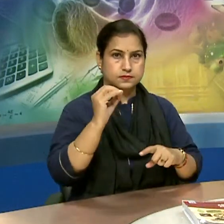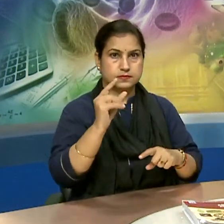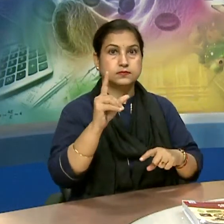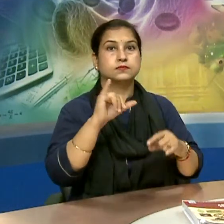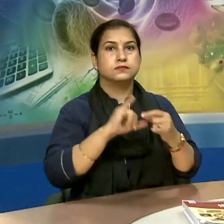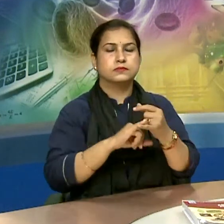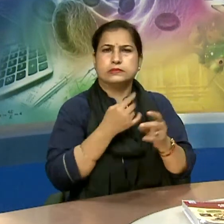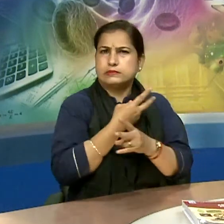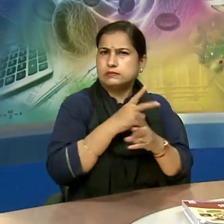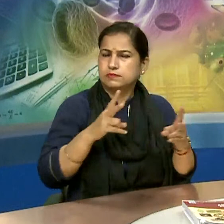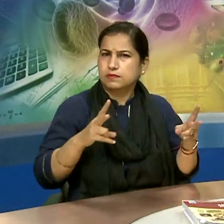Tools.